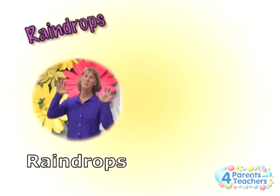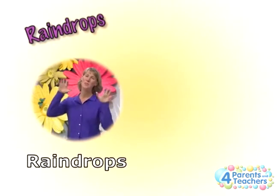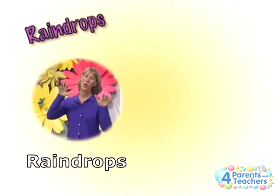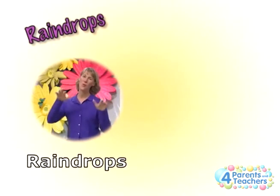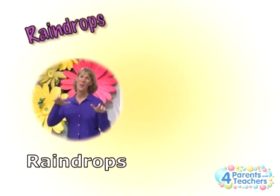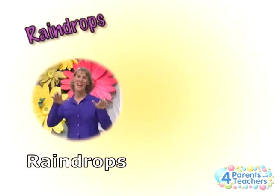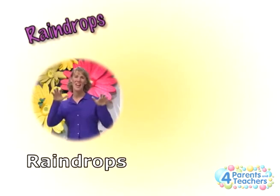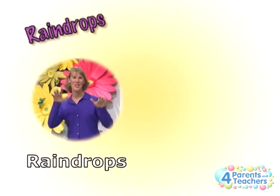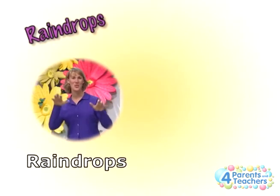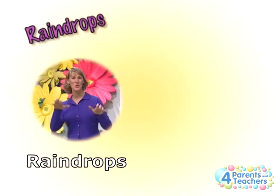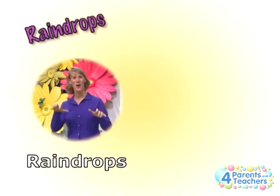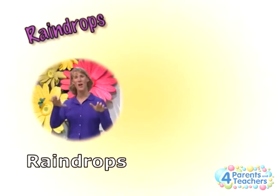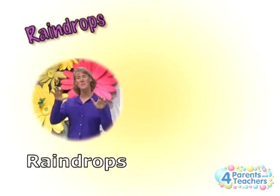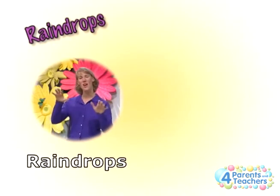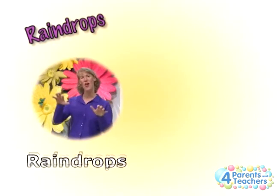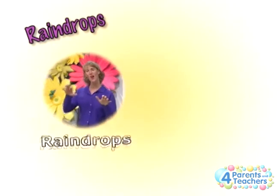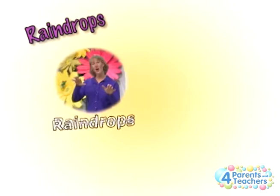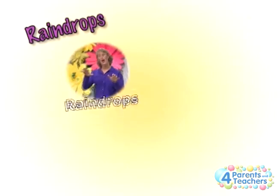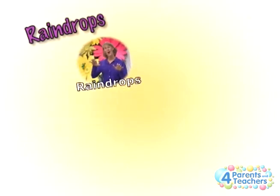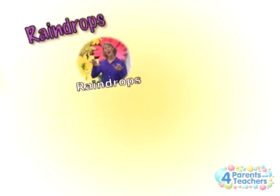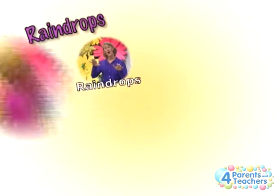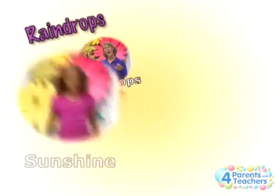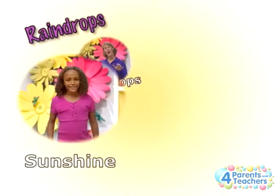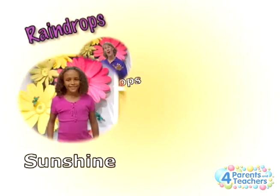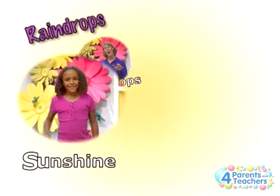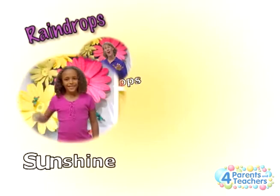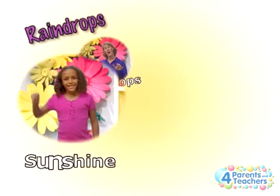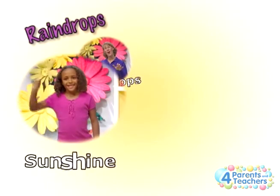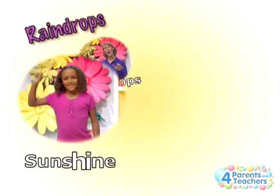sunshine,